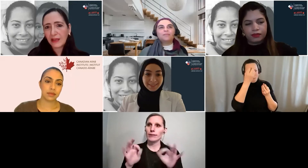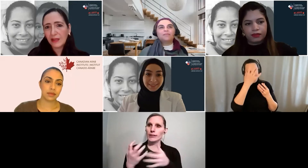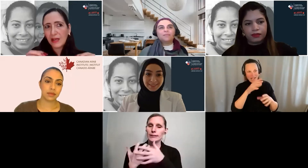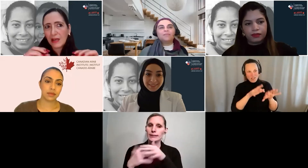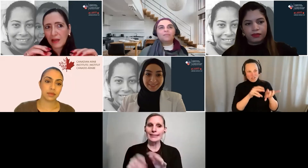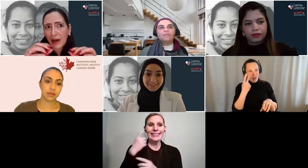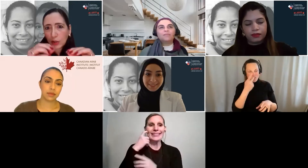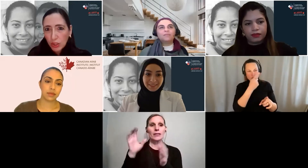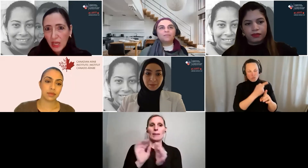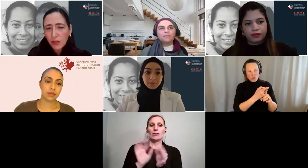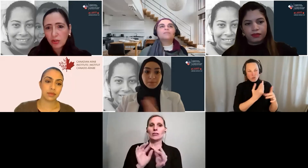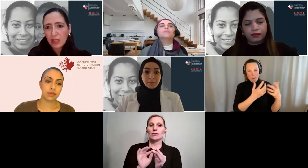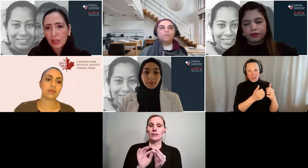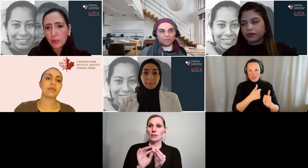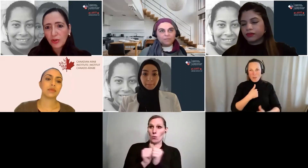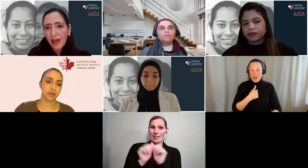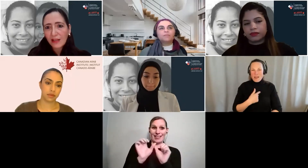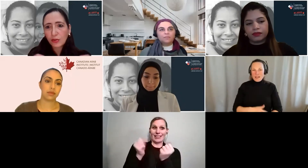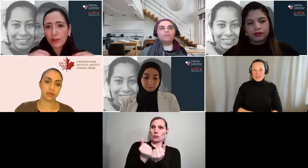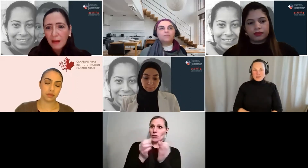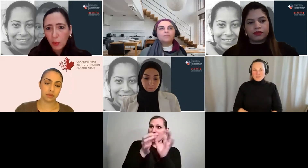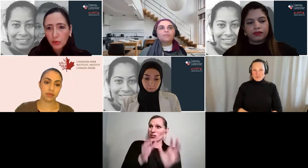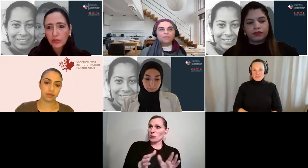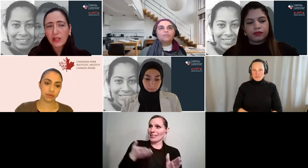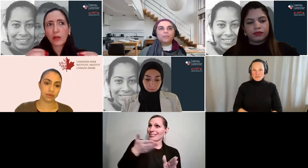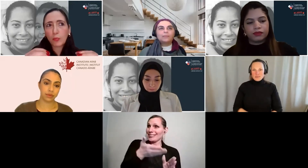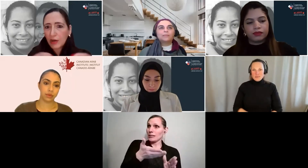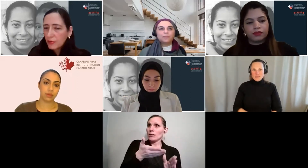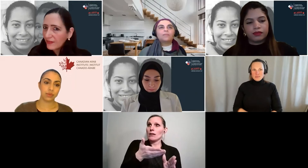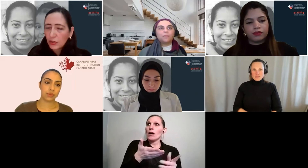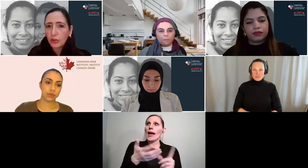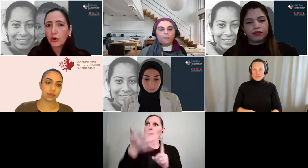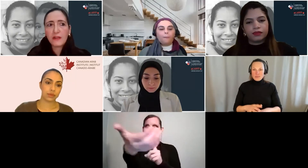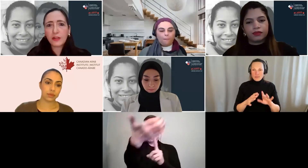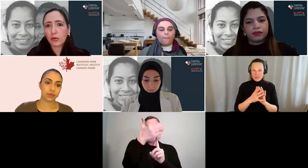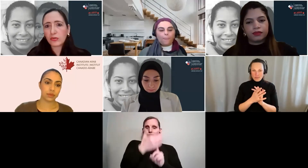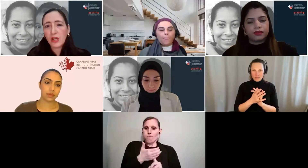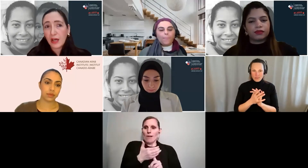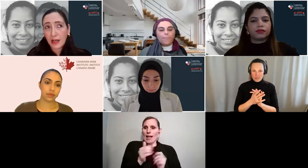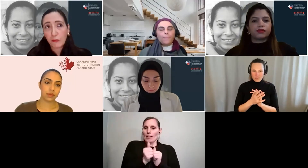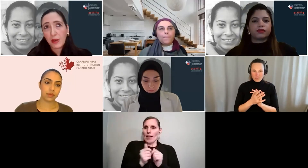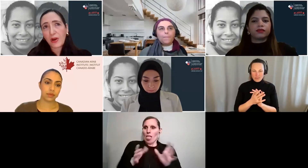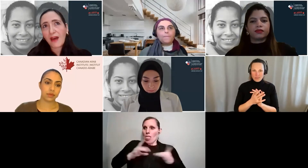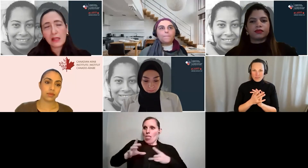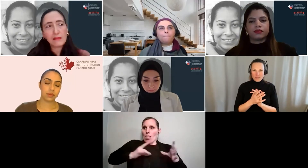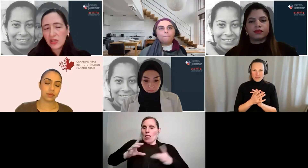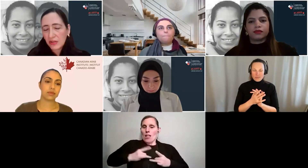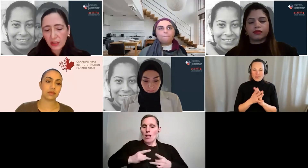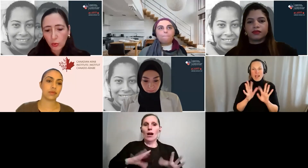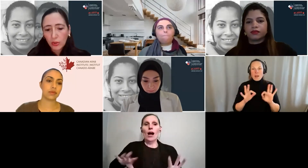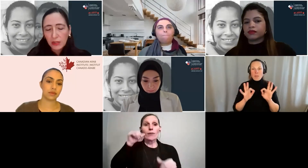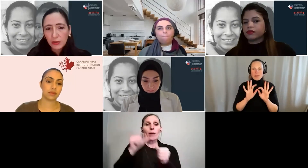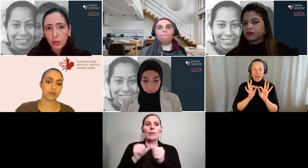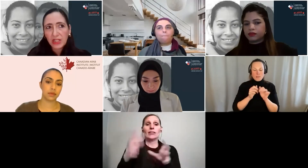about the association that the interpreter has to that emotion, and that whatever is going on is the doctor. And I remember having